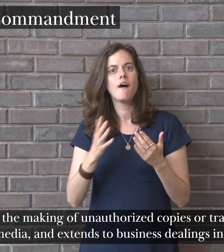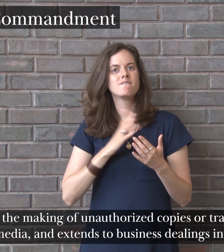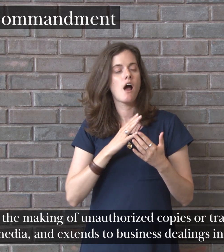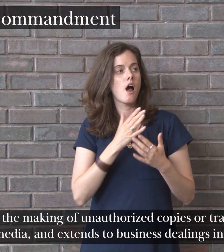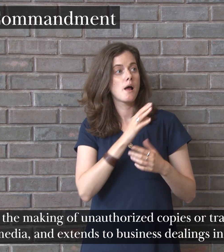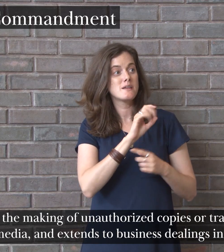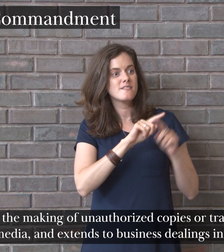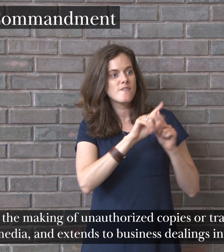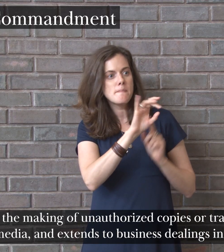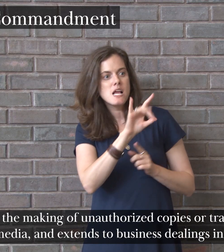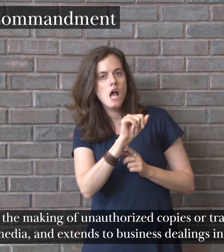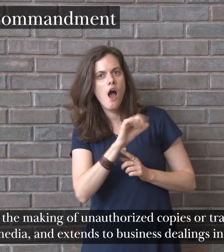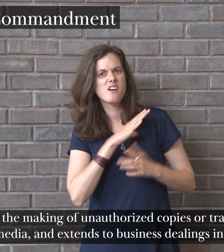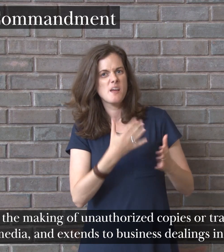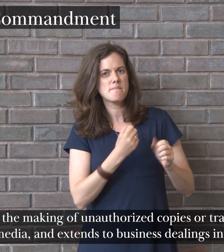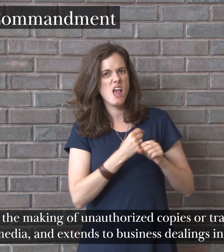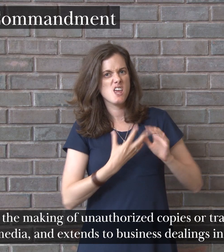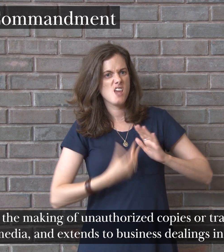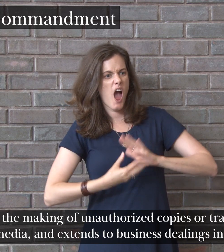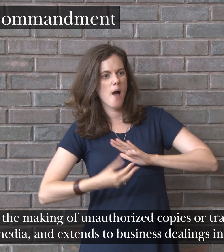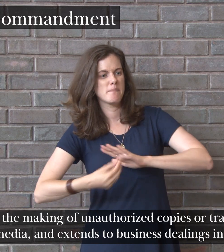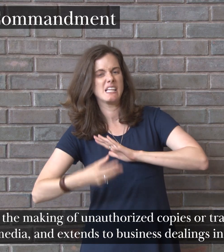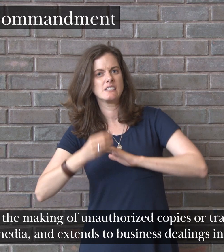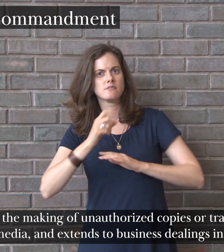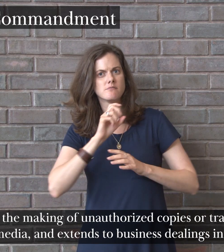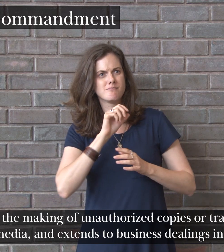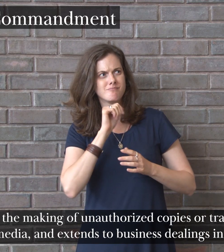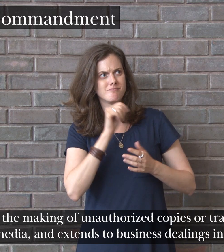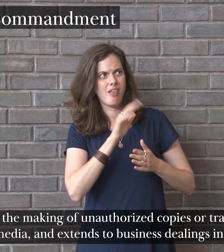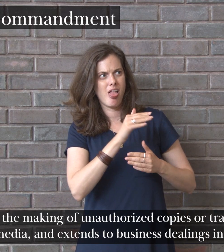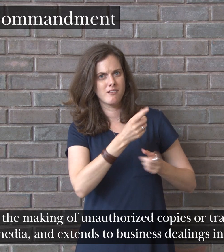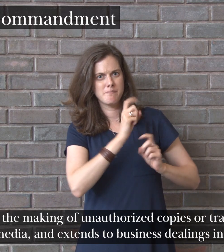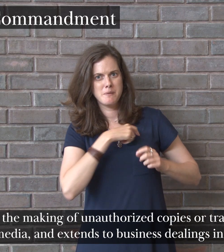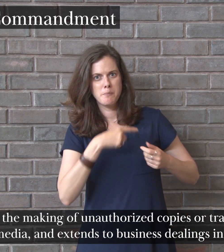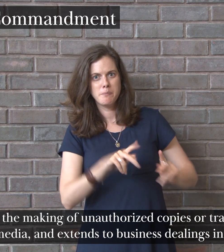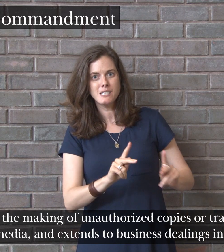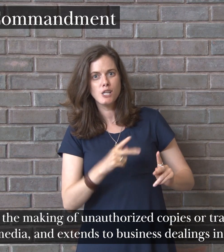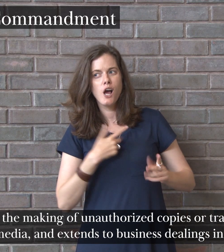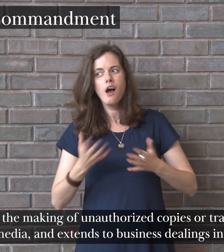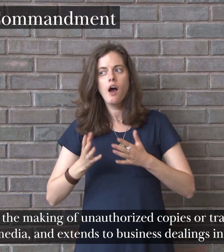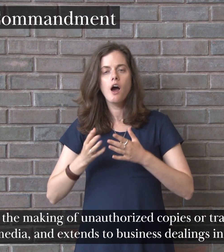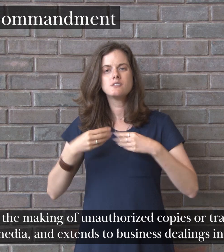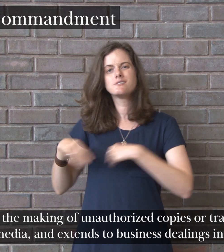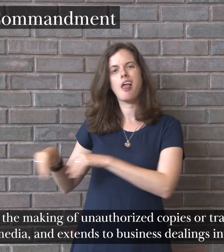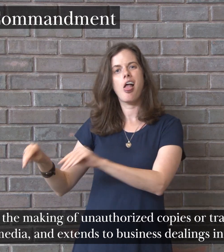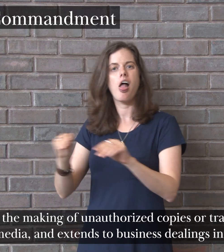applies to the making of unauthorized copies or trafficking in pirated copies in various media,